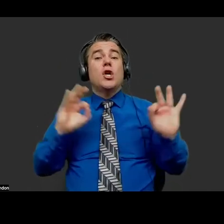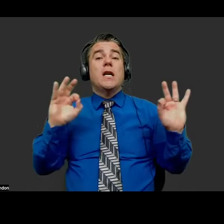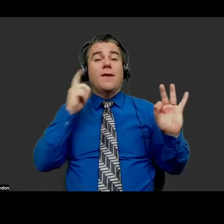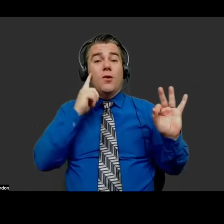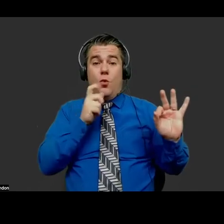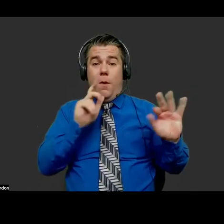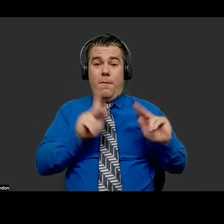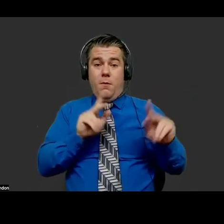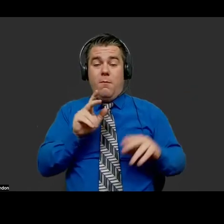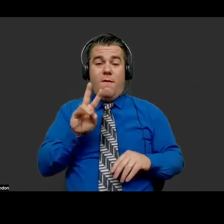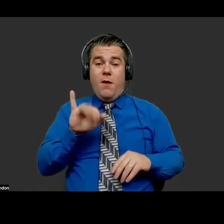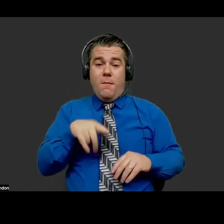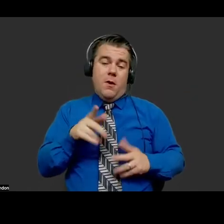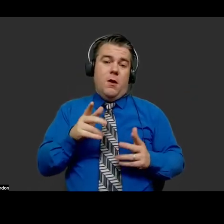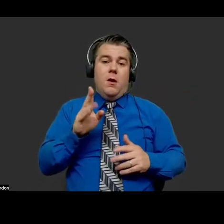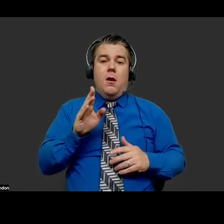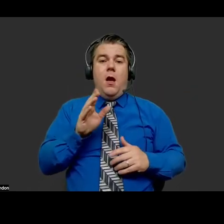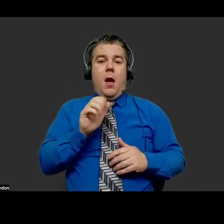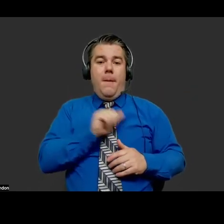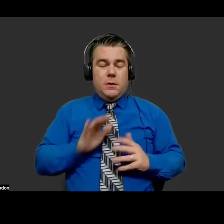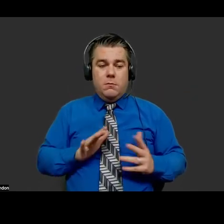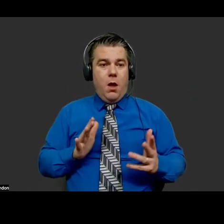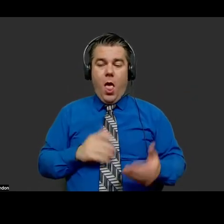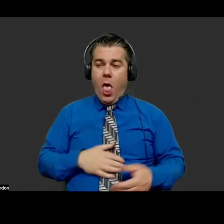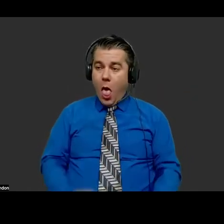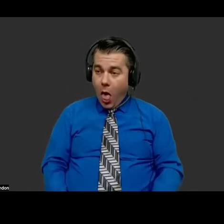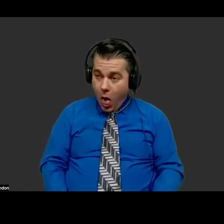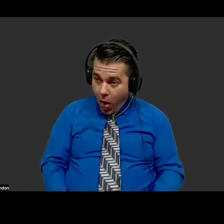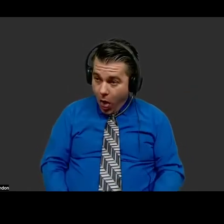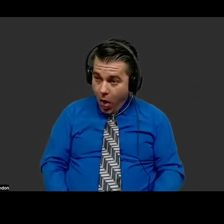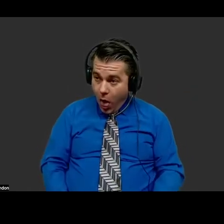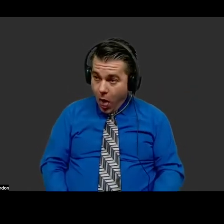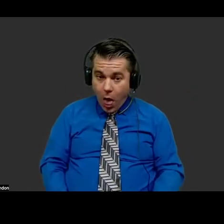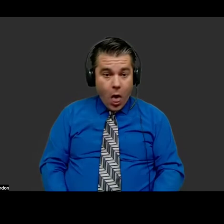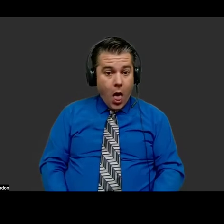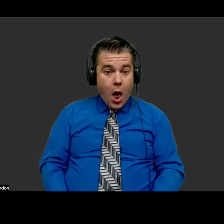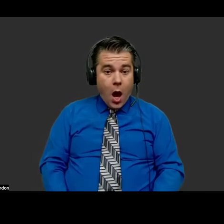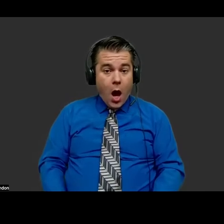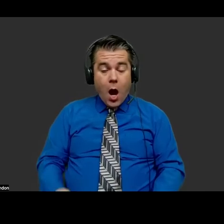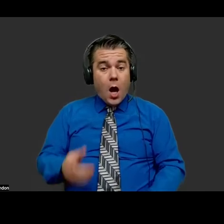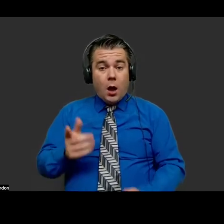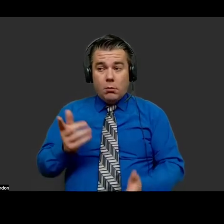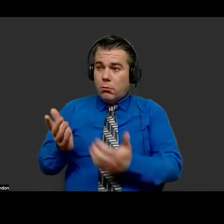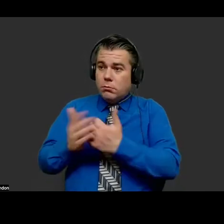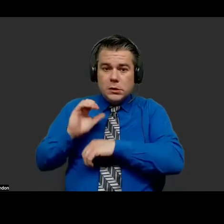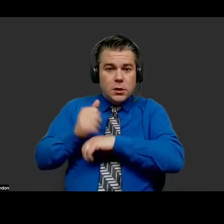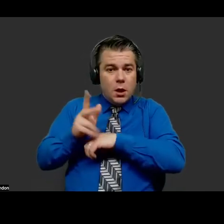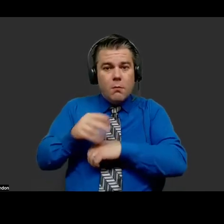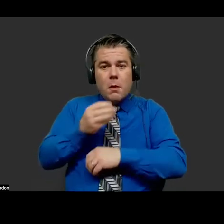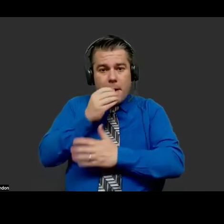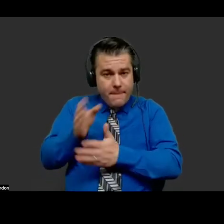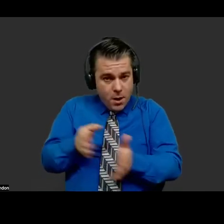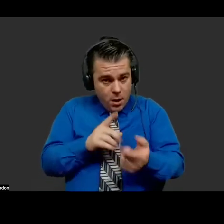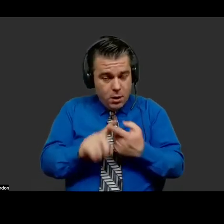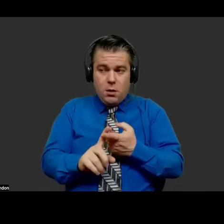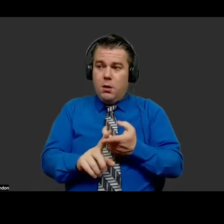brand ambassadors, I jaw dropped. I was like, not only does it set you up with your meal planning